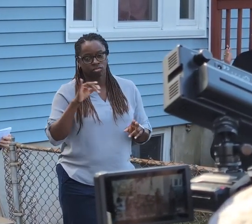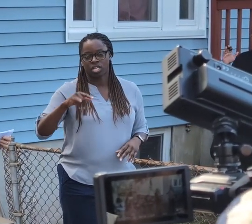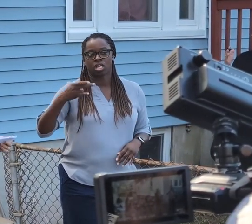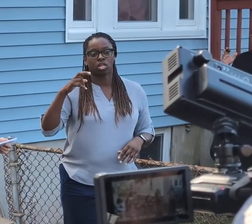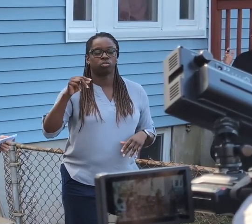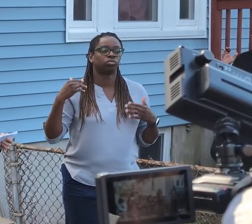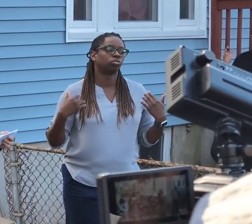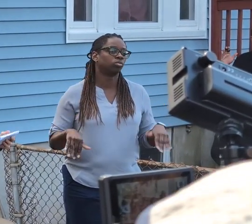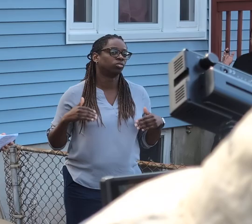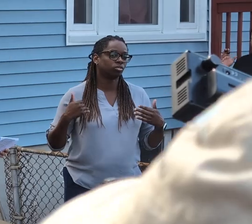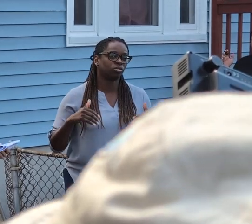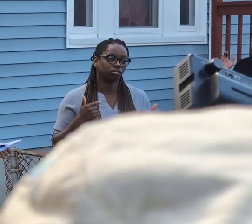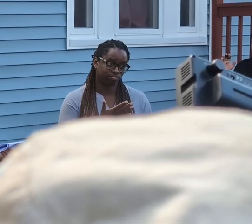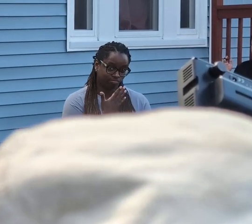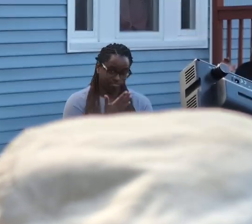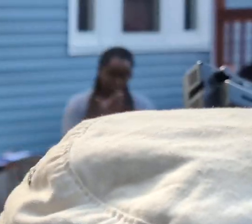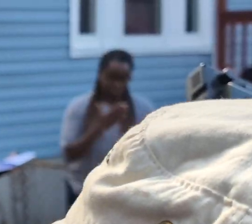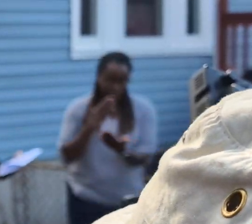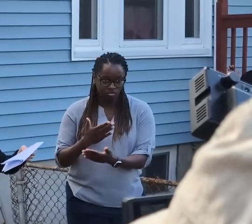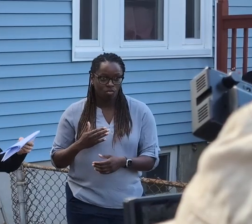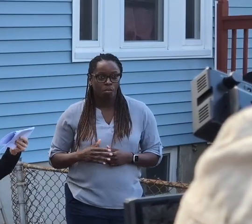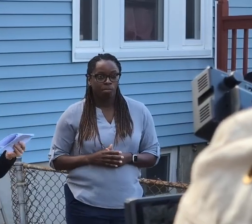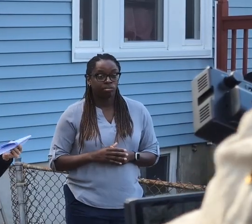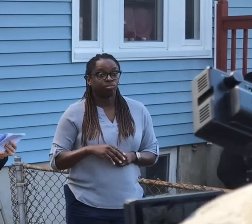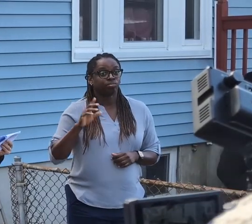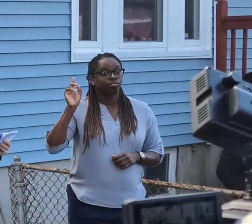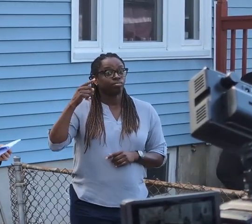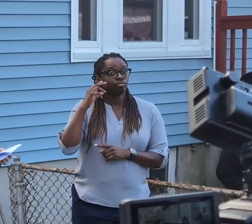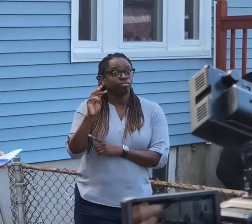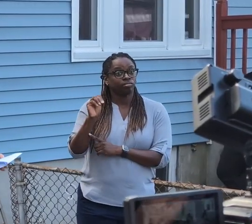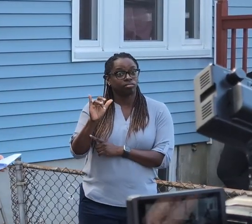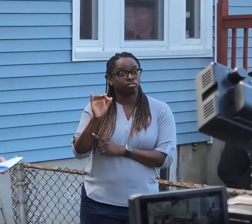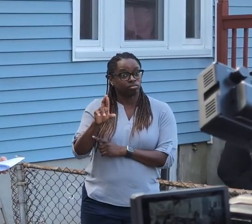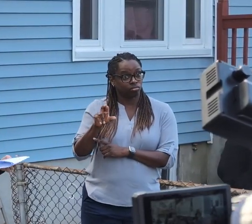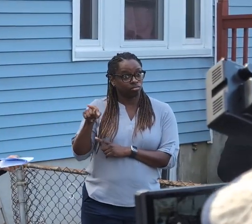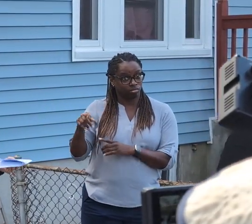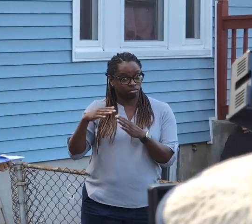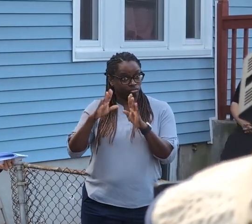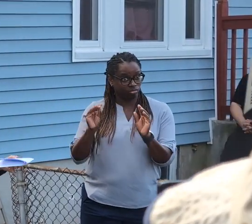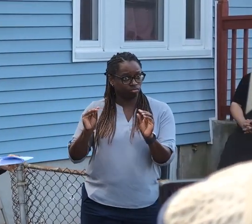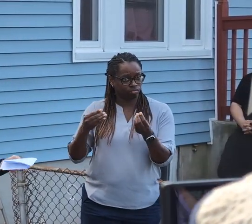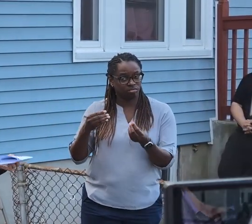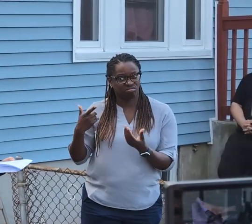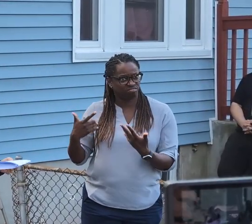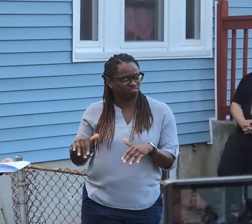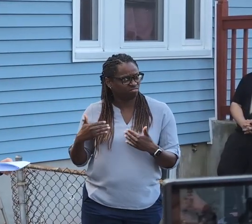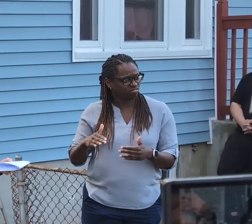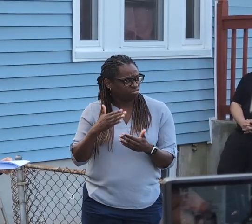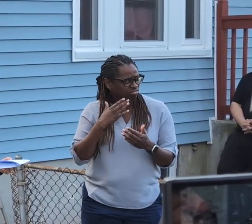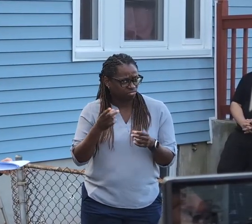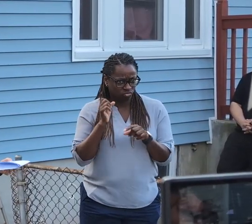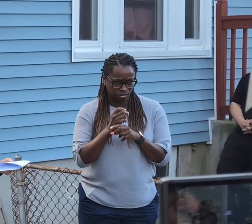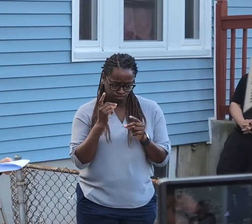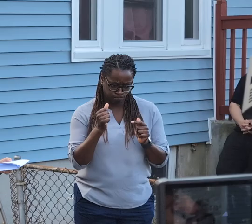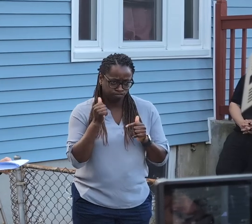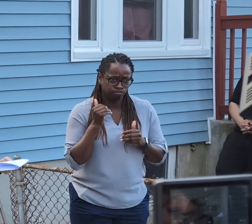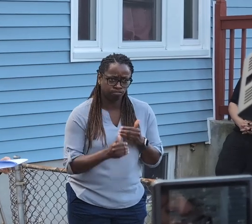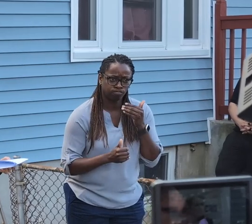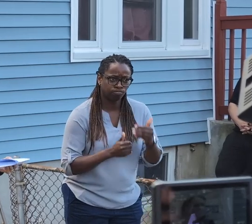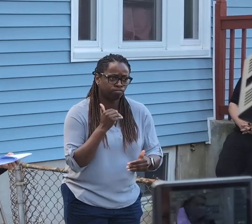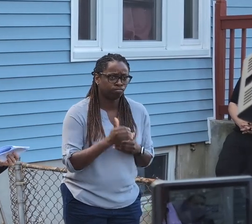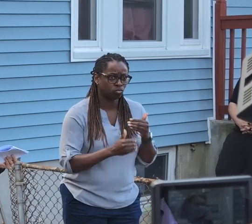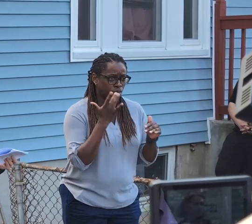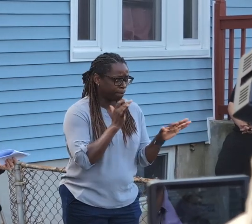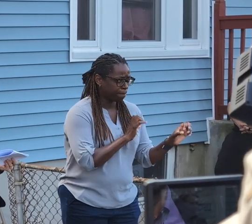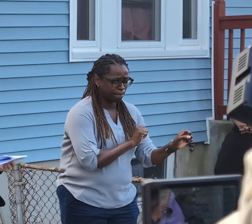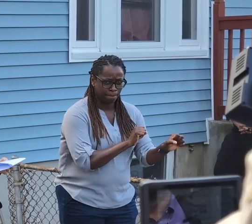And the staff at the Mayor's Office of Housing, you have to move on these very quickly because there's a lot of folks that want to buy properties. So you